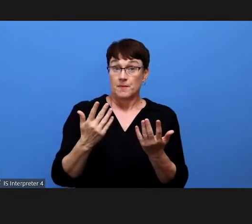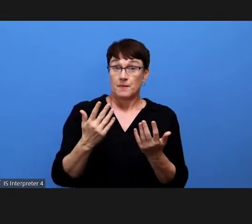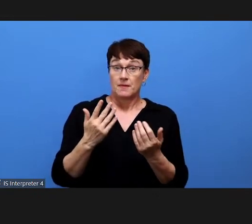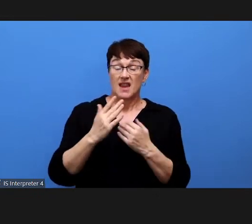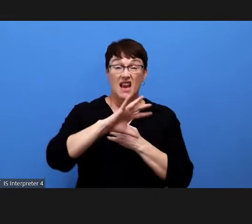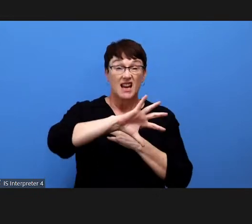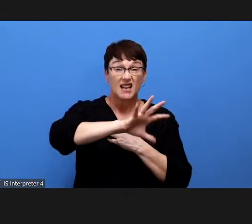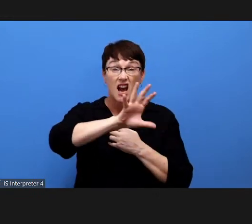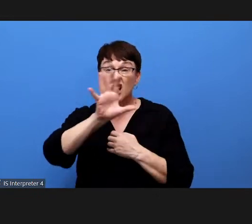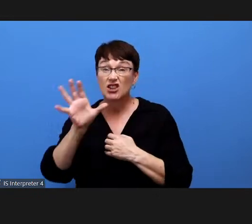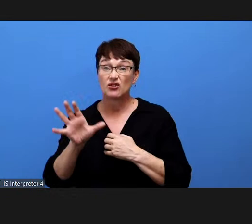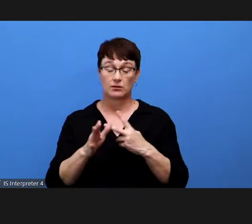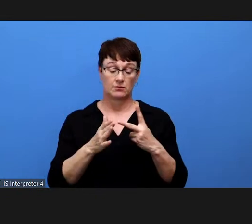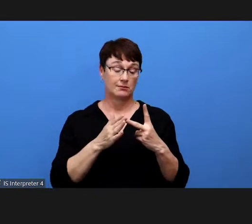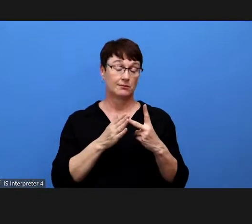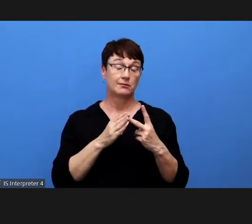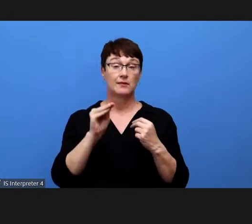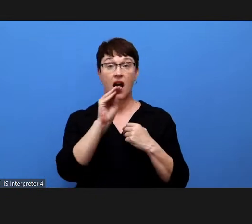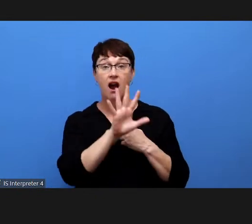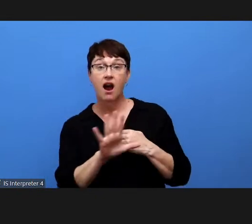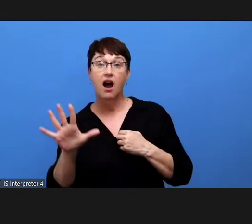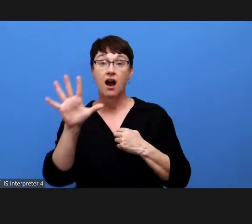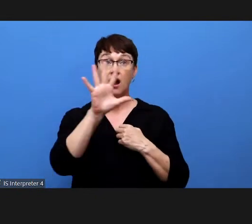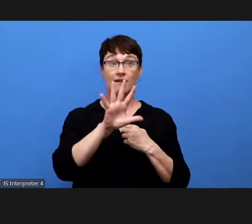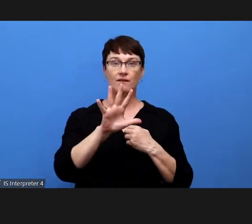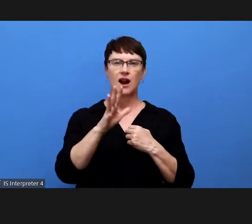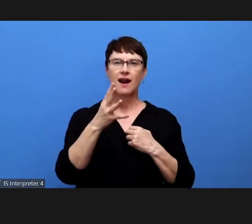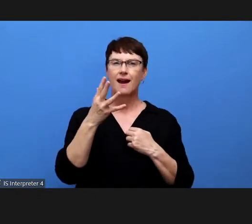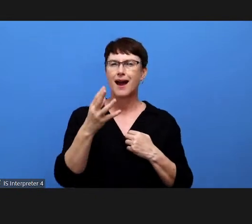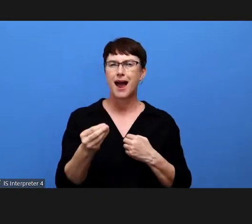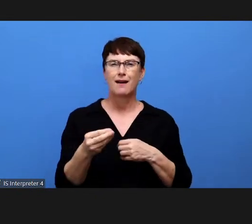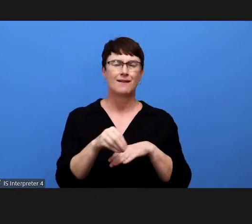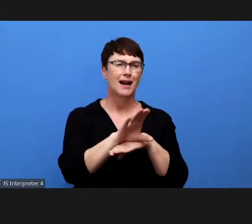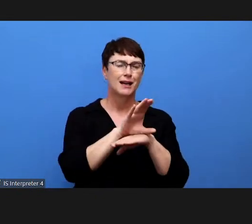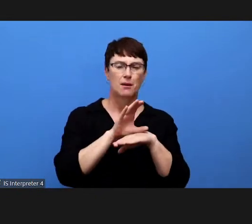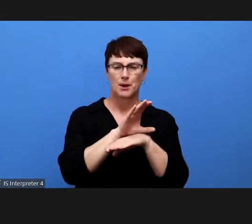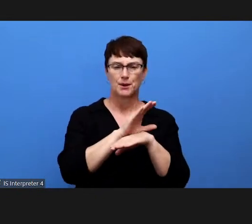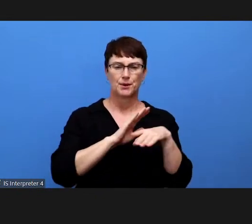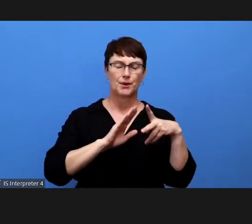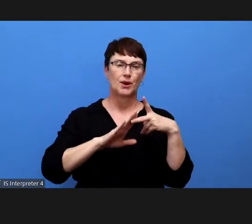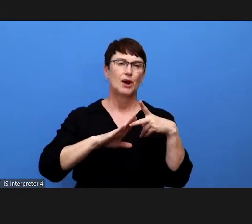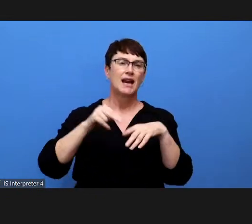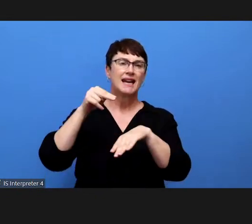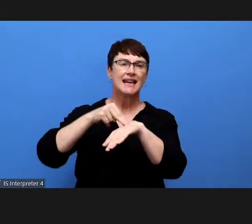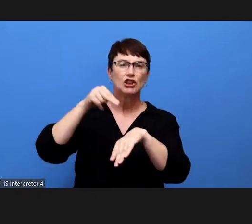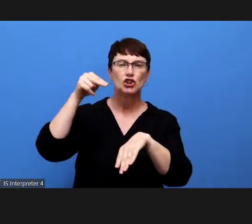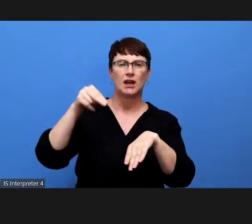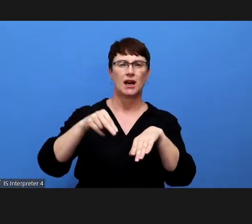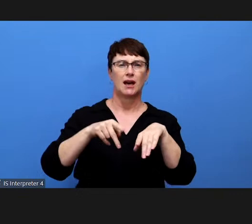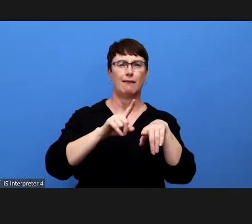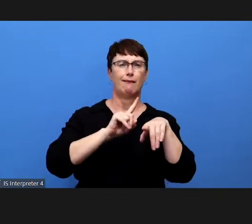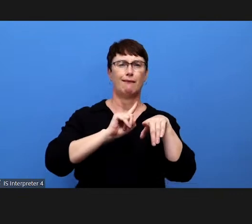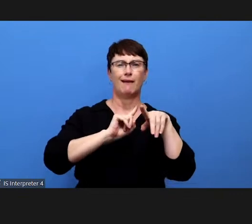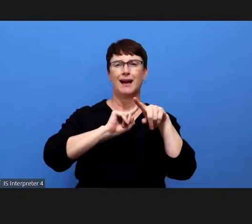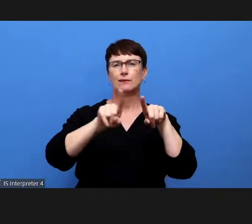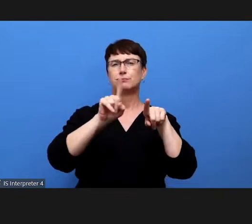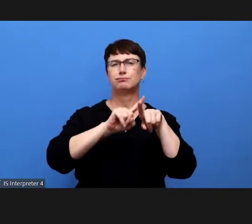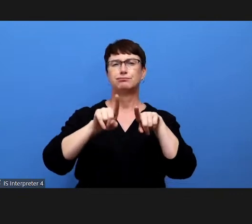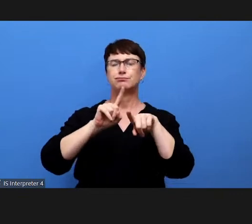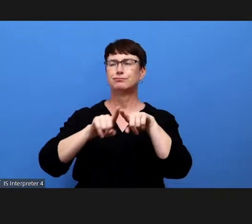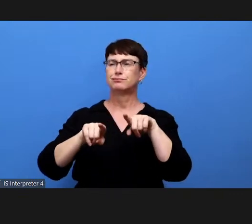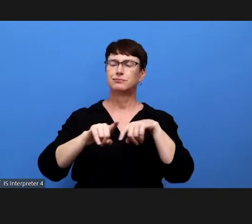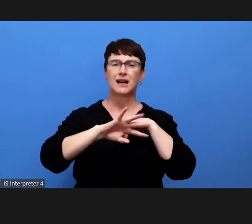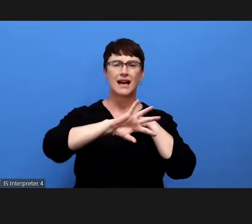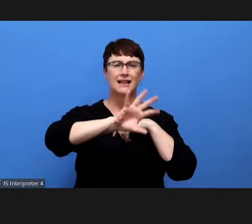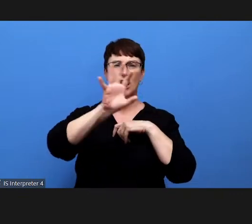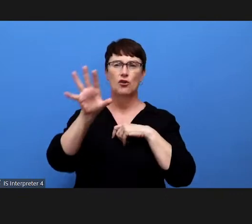in Niger, you know, in Cameroon, in Nigeria, and so forth. And all these claims will have to be supported